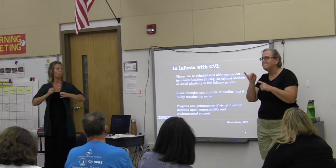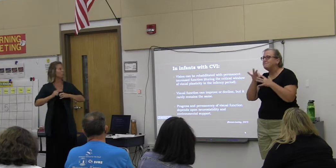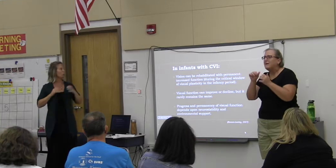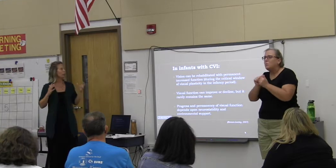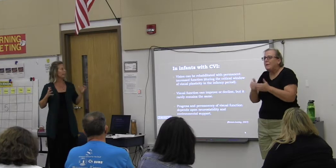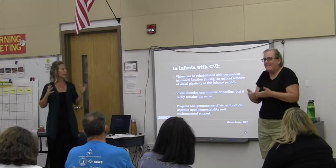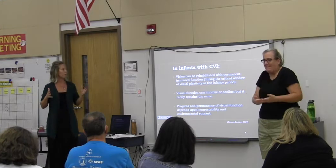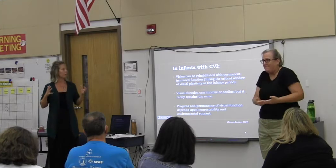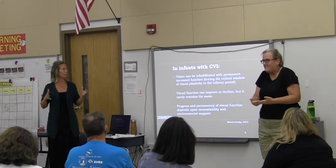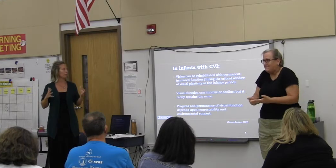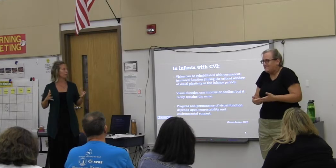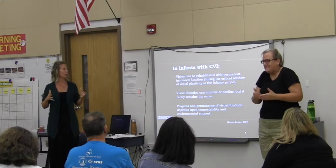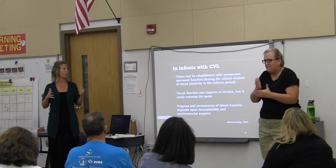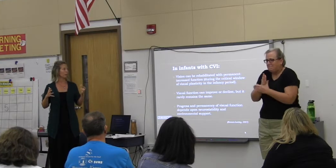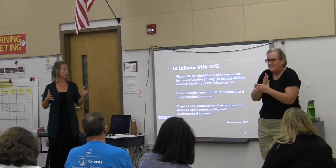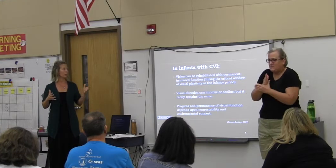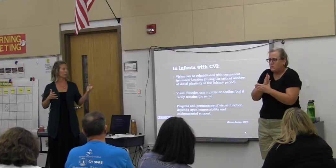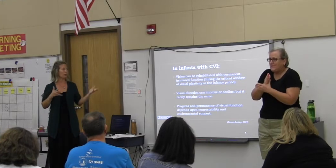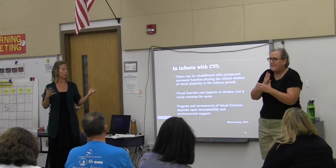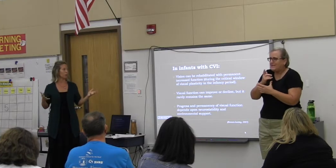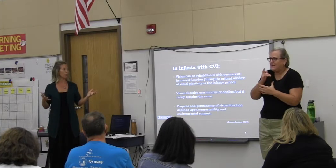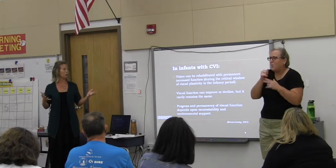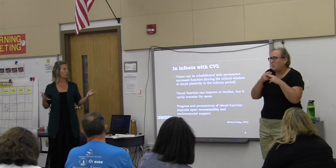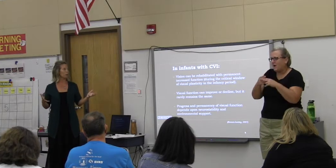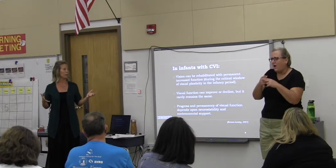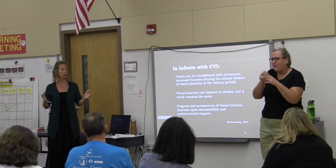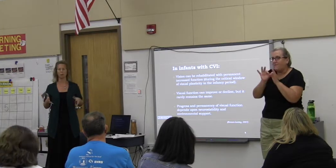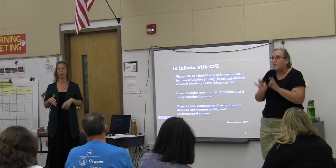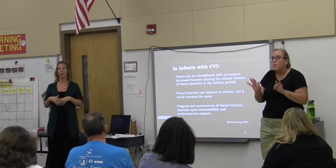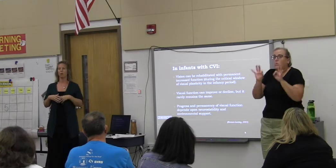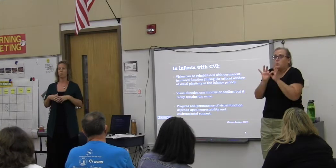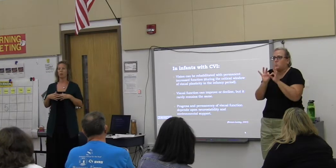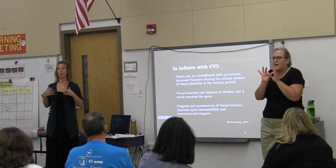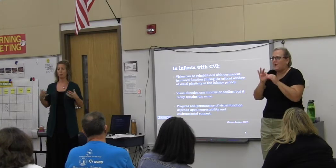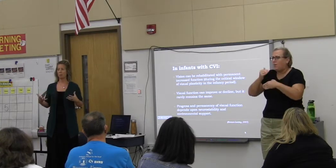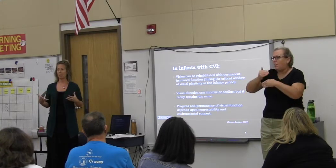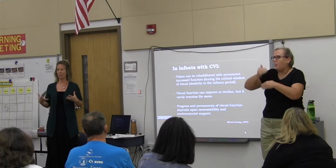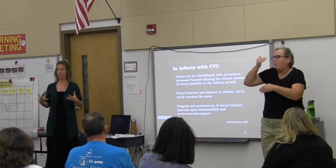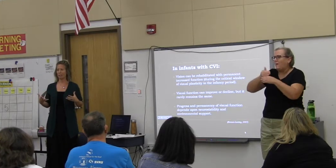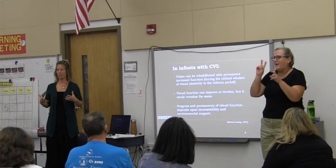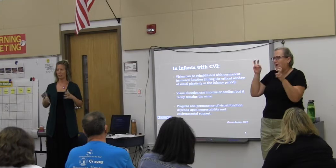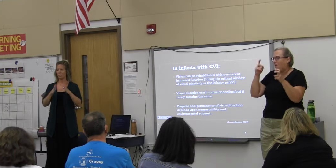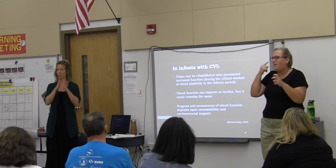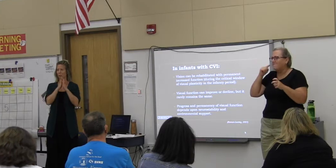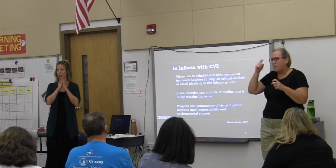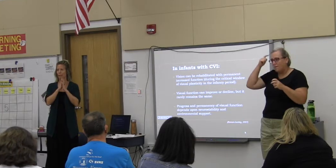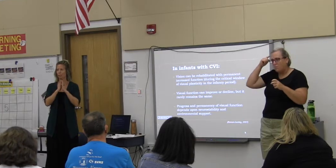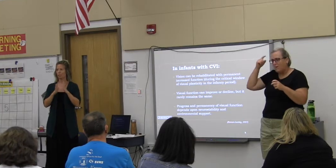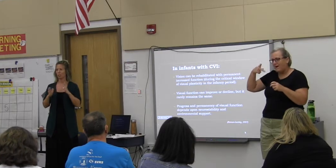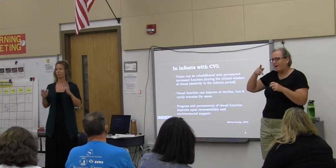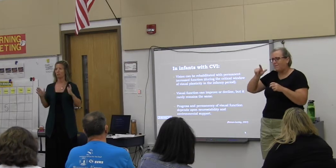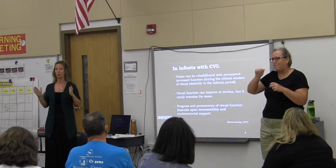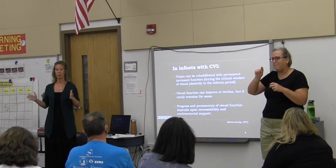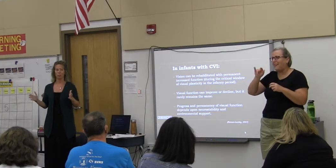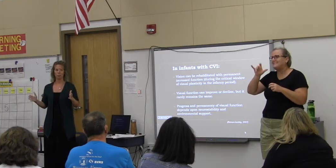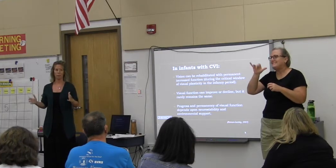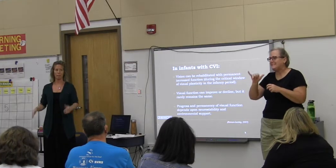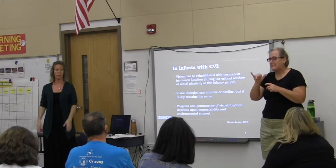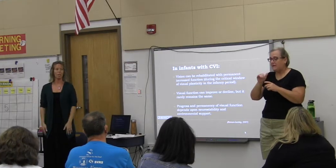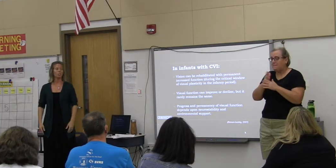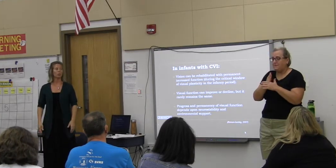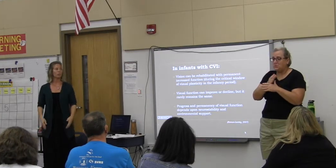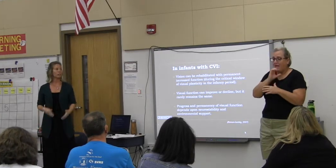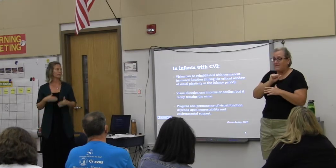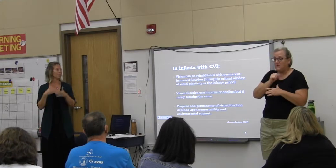infants, between that really important phase, we call it the critical window for brain plasticity, is between the ages of birth to